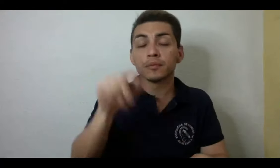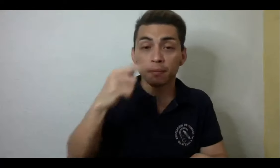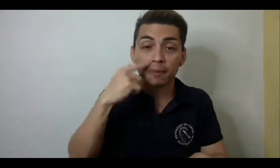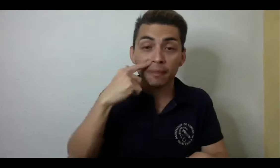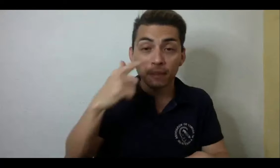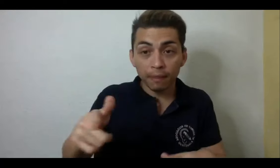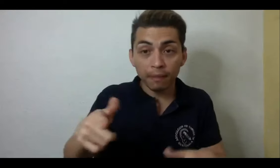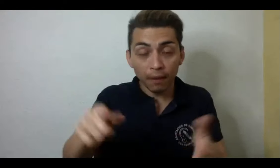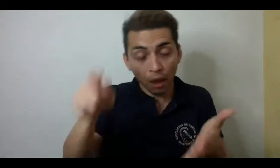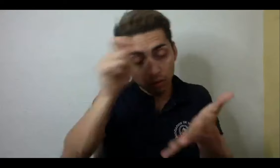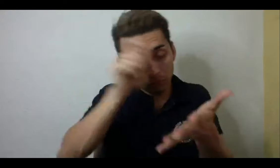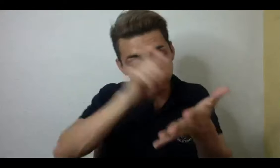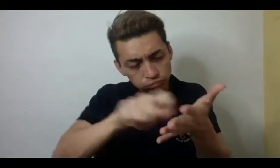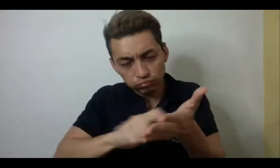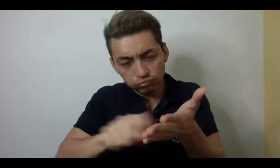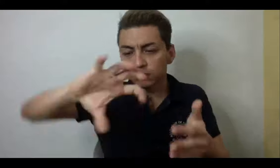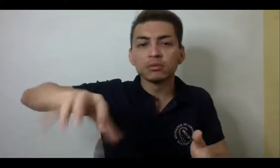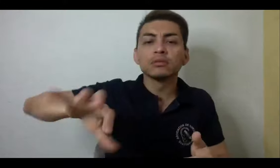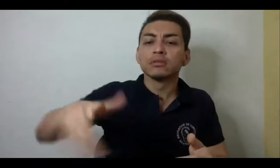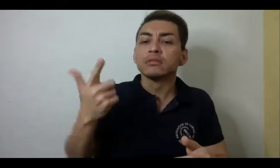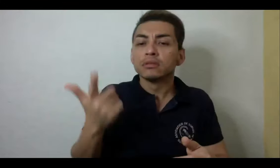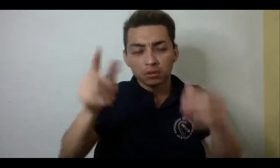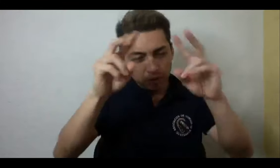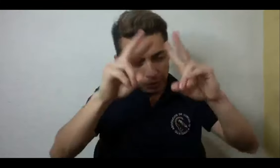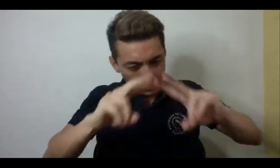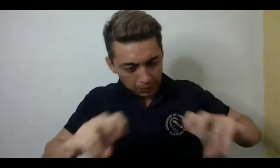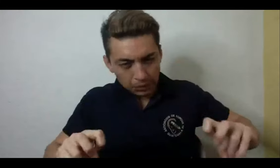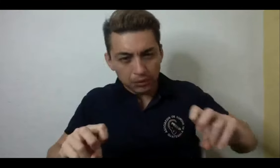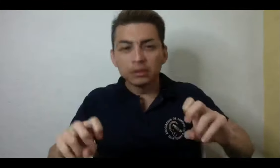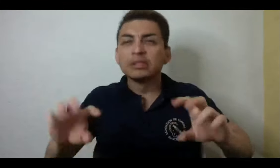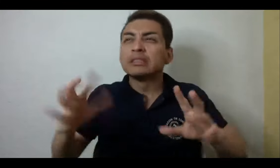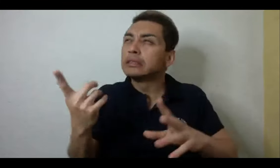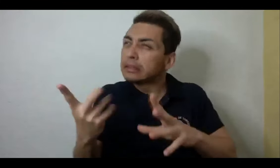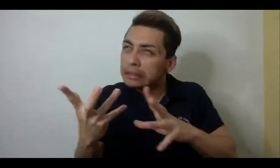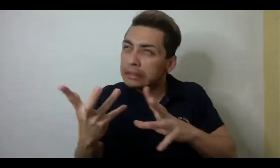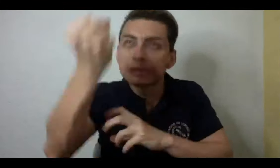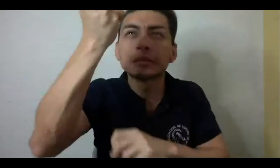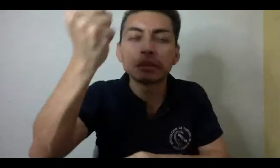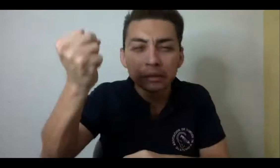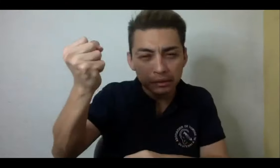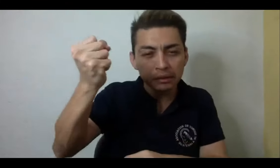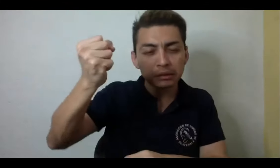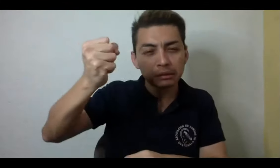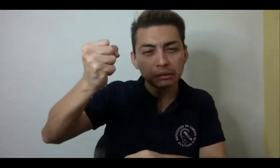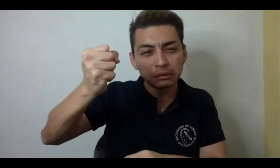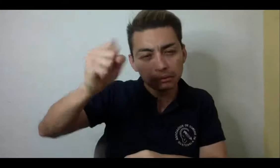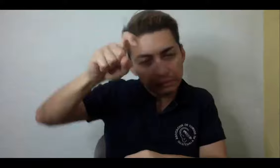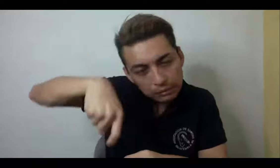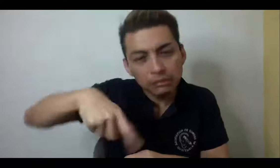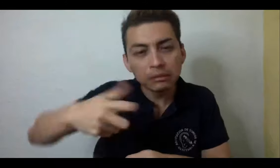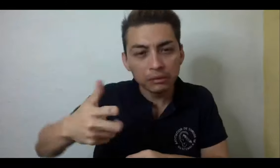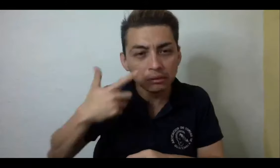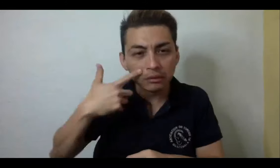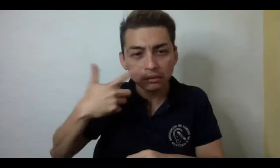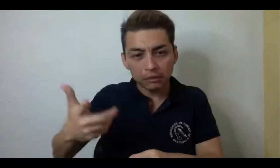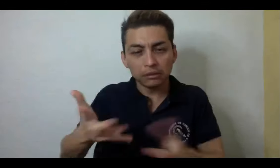report provides in-depth analysis on challenges to inclusion in education arising, for